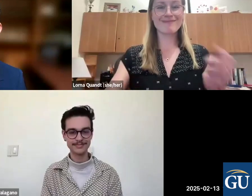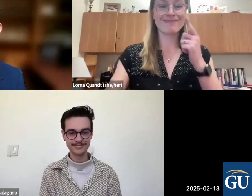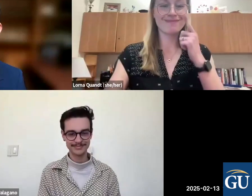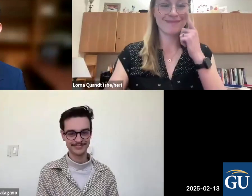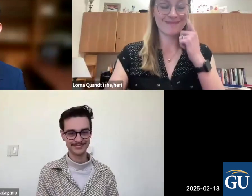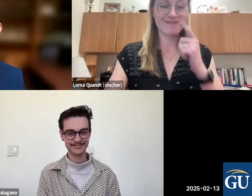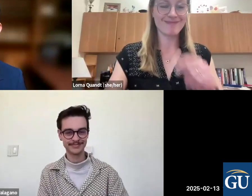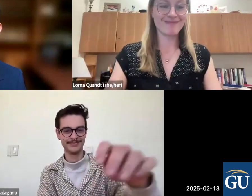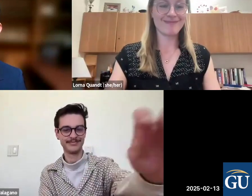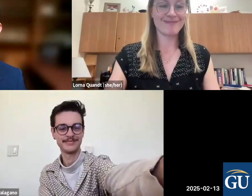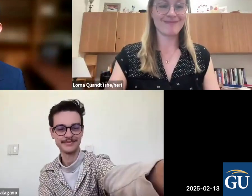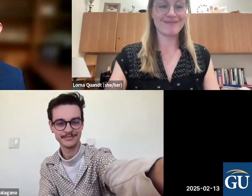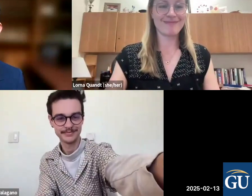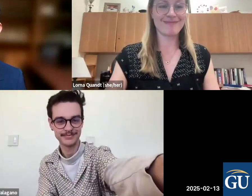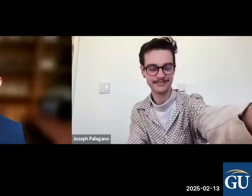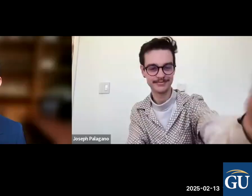Take it away, Joseph.